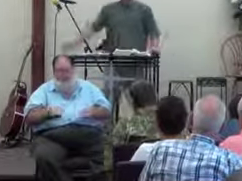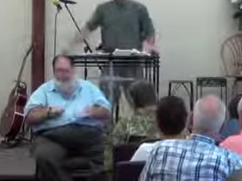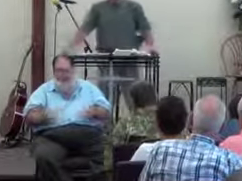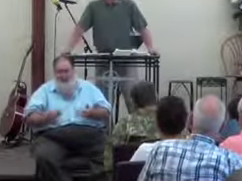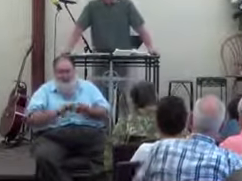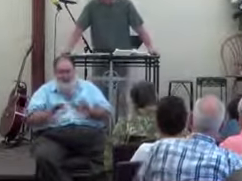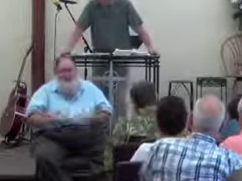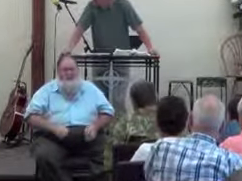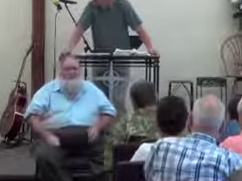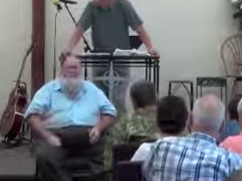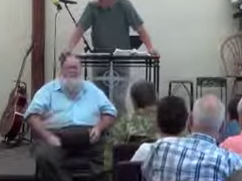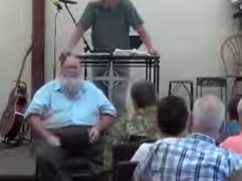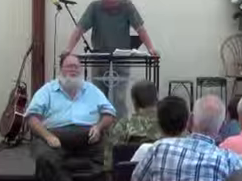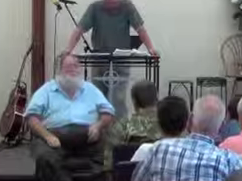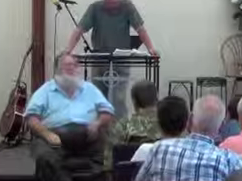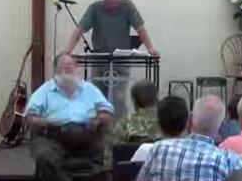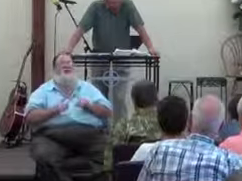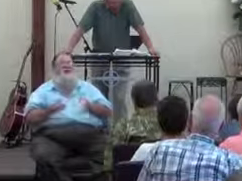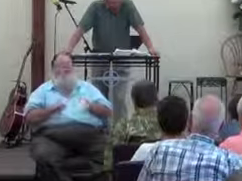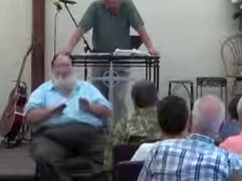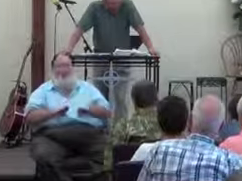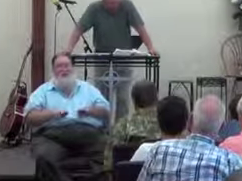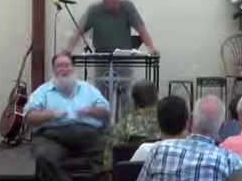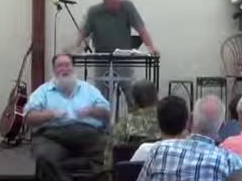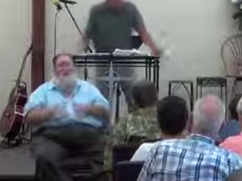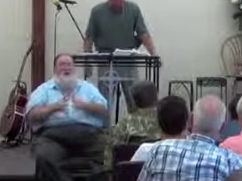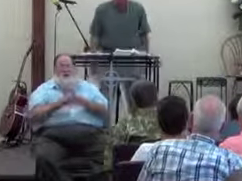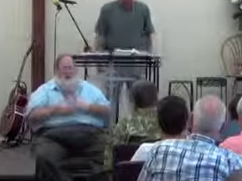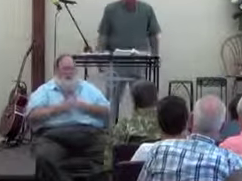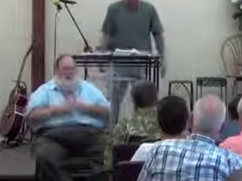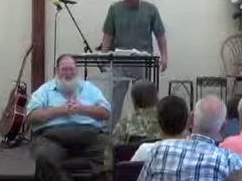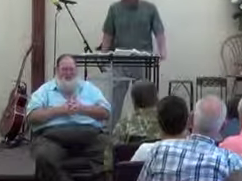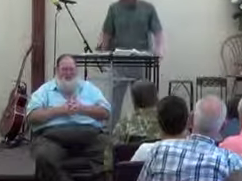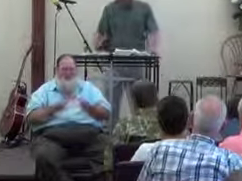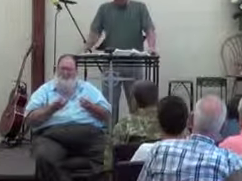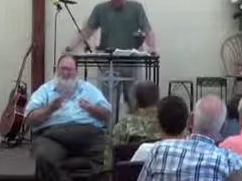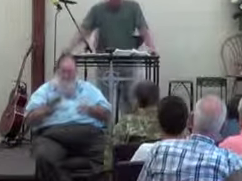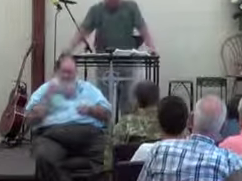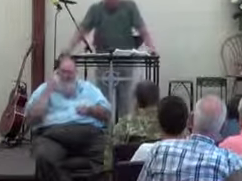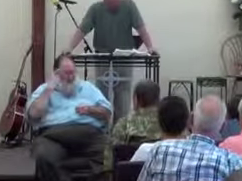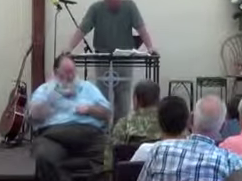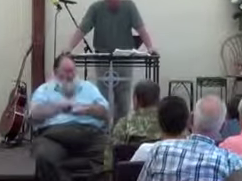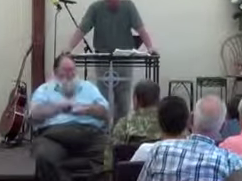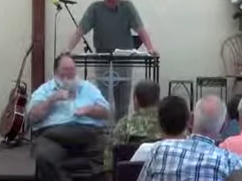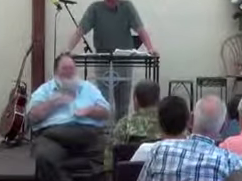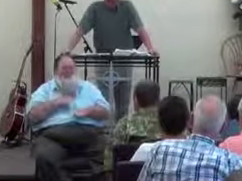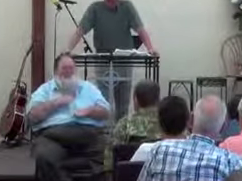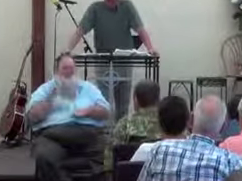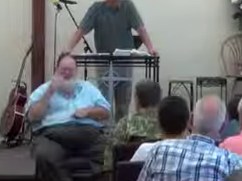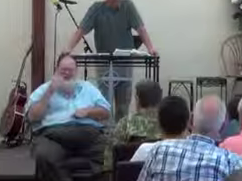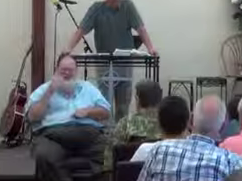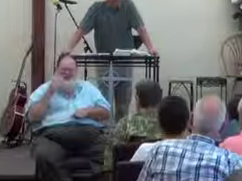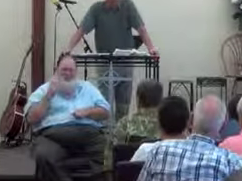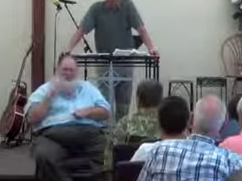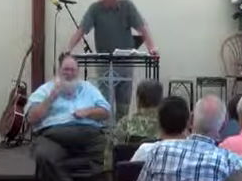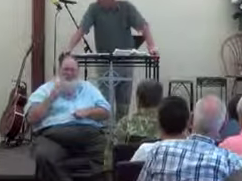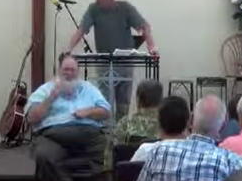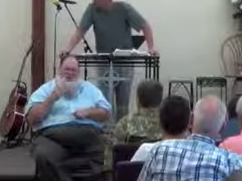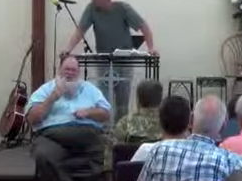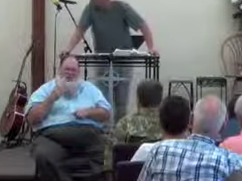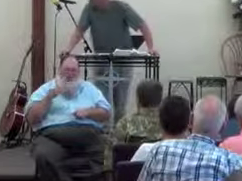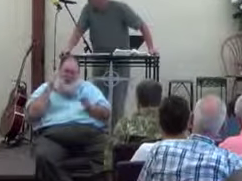Americans, we think that we deserve and we've earned all this, and we come to expect these blessings, and we come to not be thankful because we